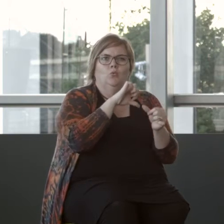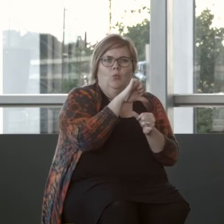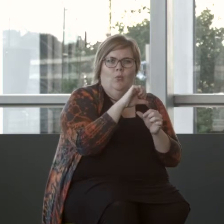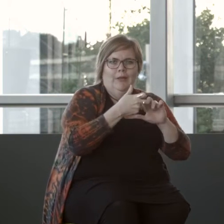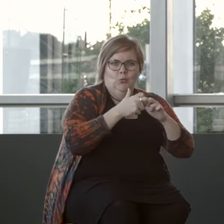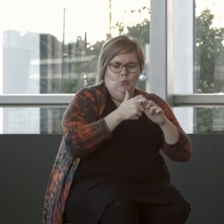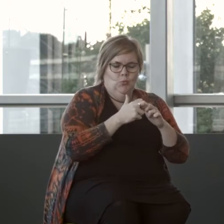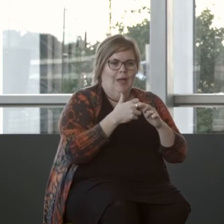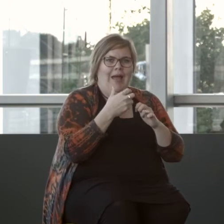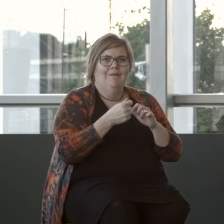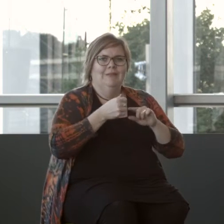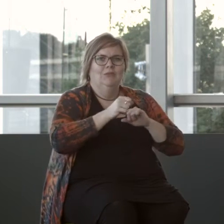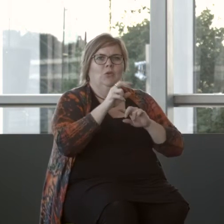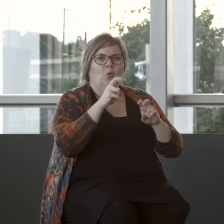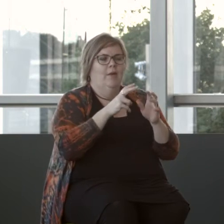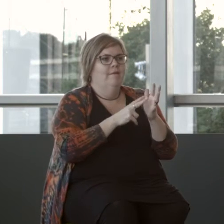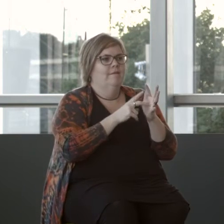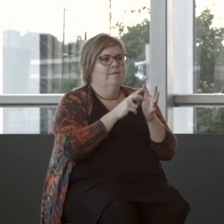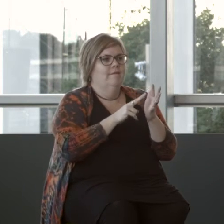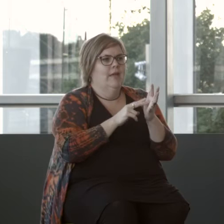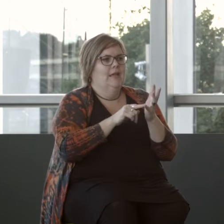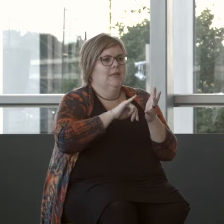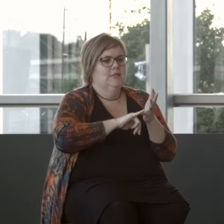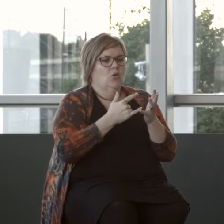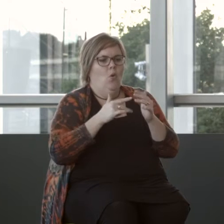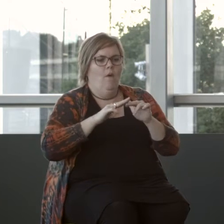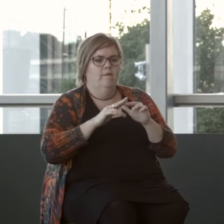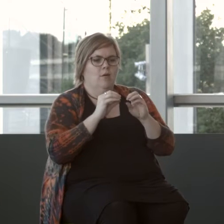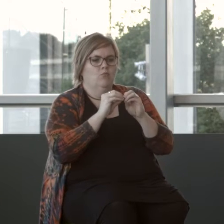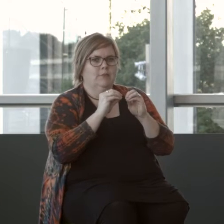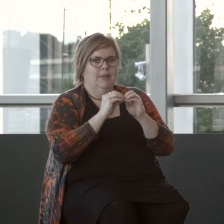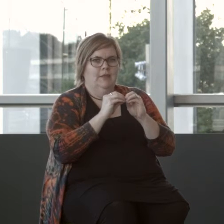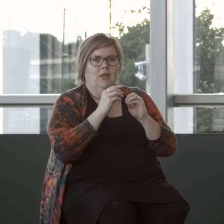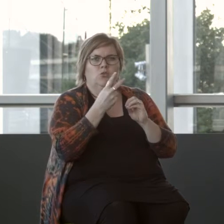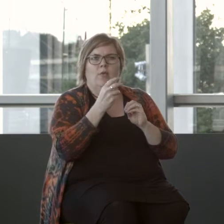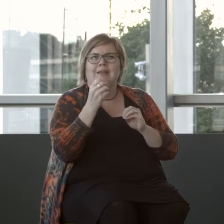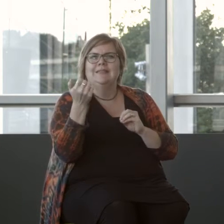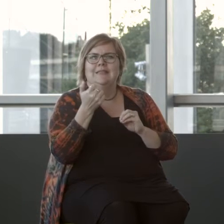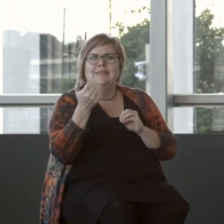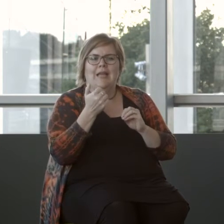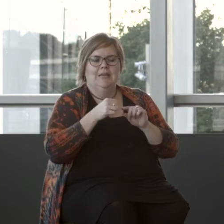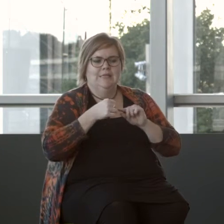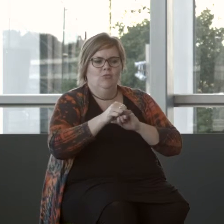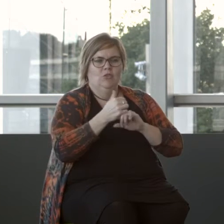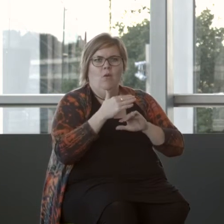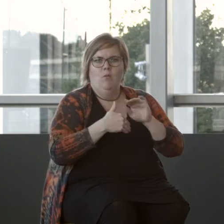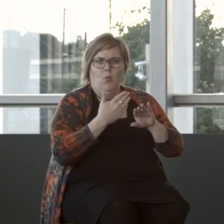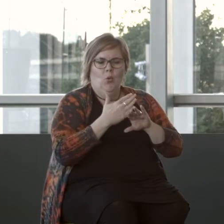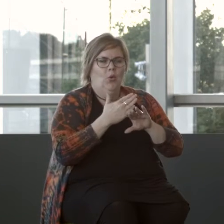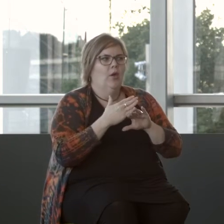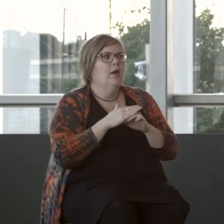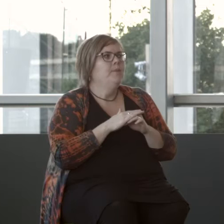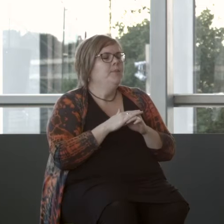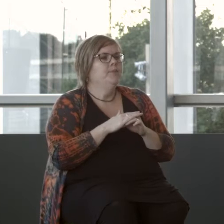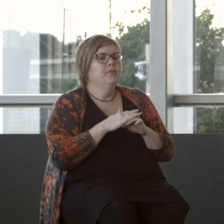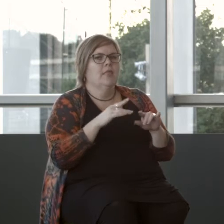a series called Venus of Brisbane. Mm-hmm. It's a 2016 series of work and photograph that